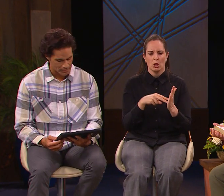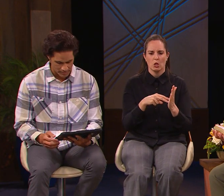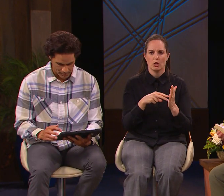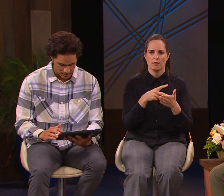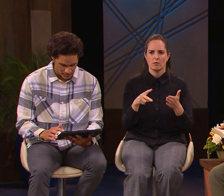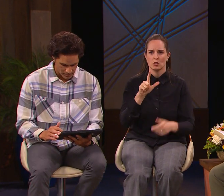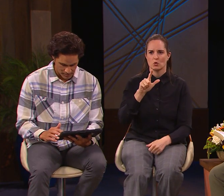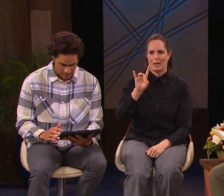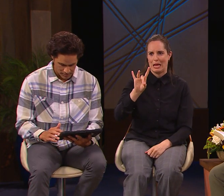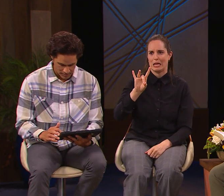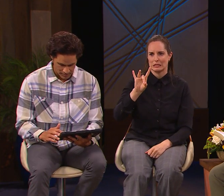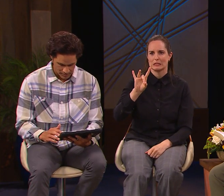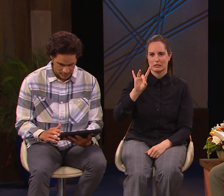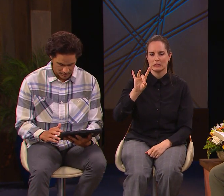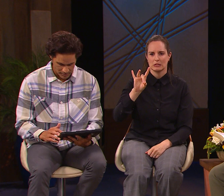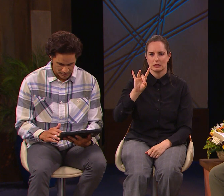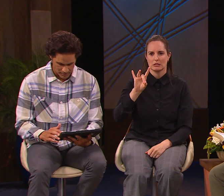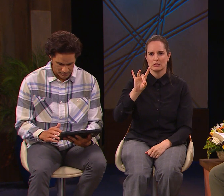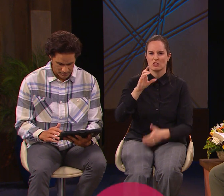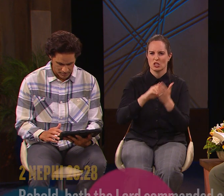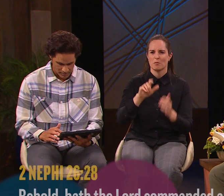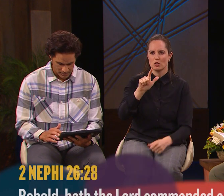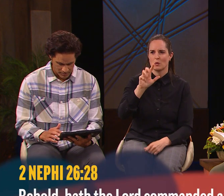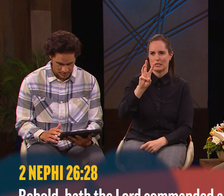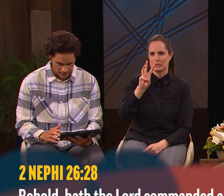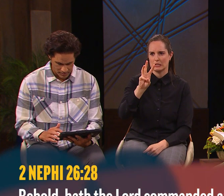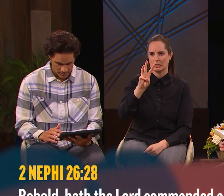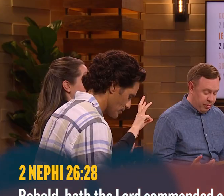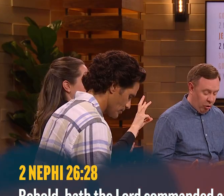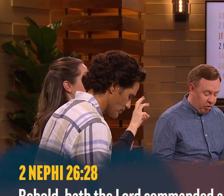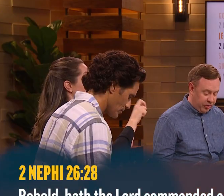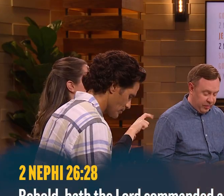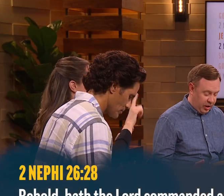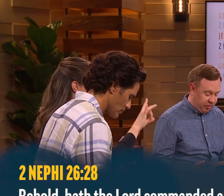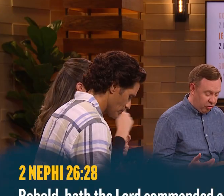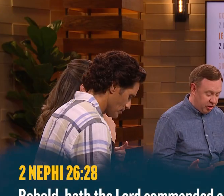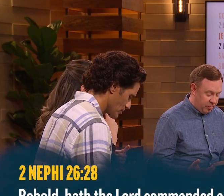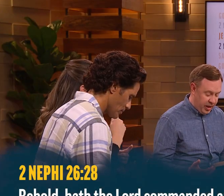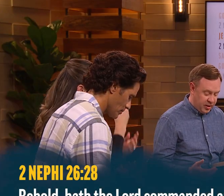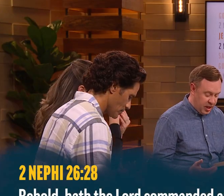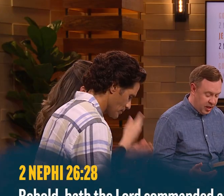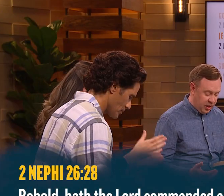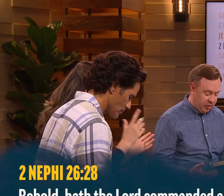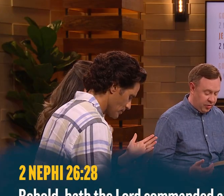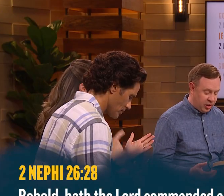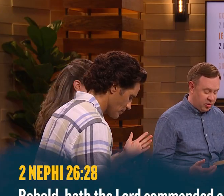28 of chapter 26 of 2 Nephi. Behold, has the Lord commanded any that they should